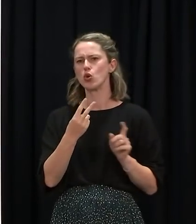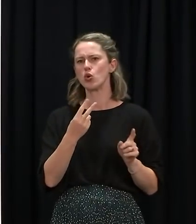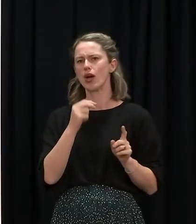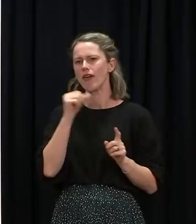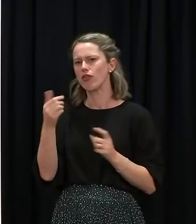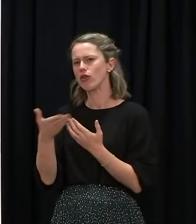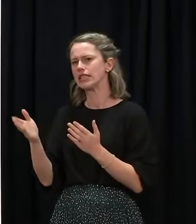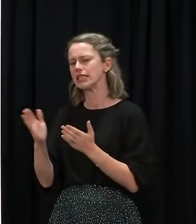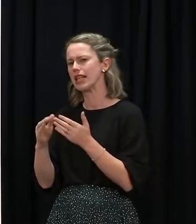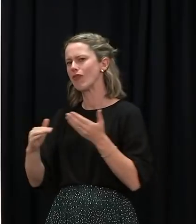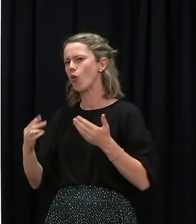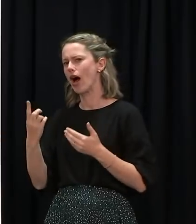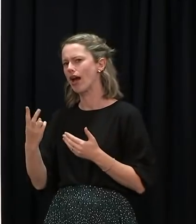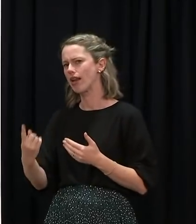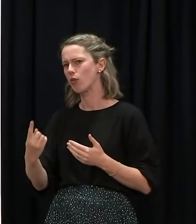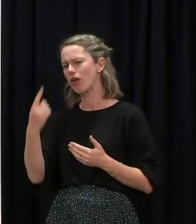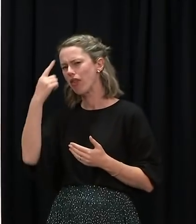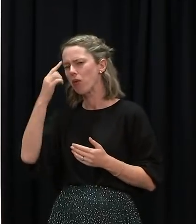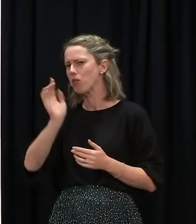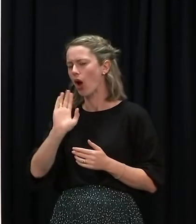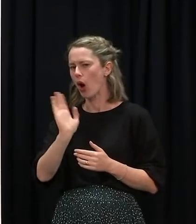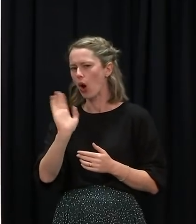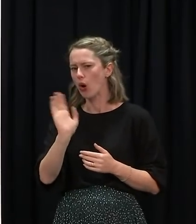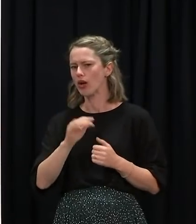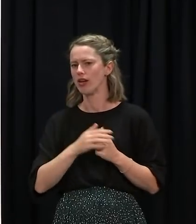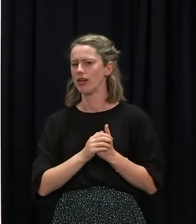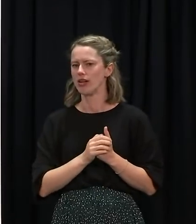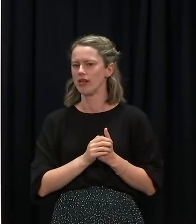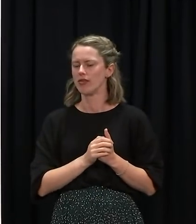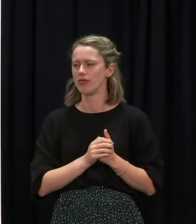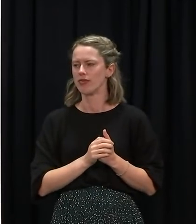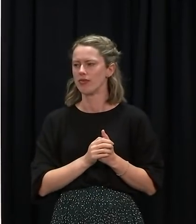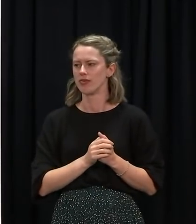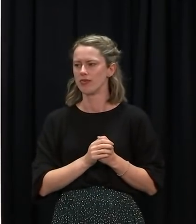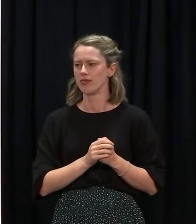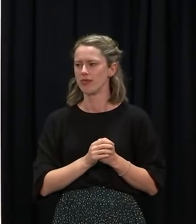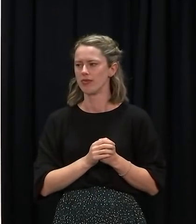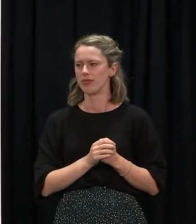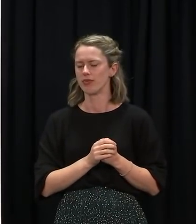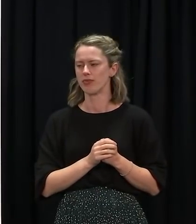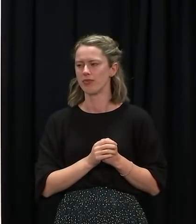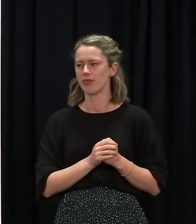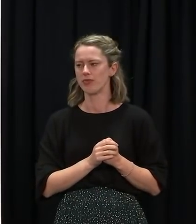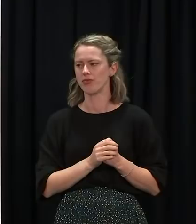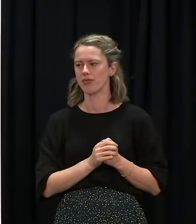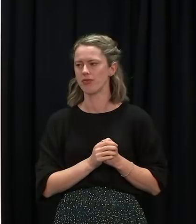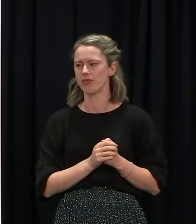1. And so that's a very hypothetical question at this point, but we would continue to follow